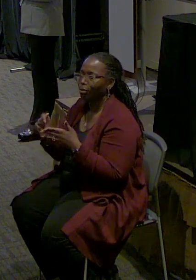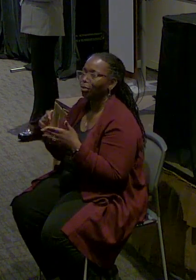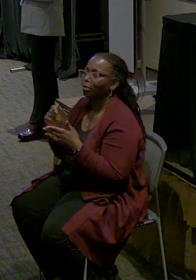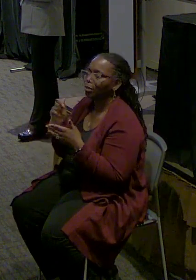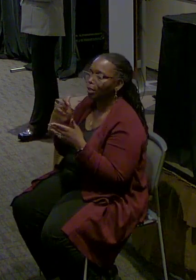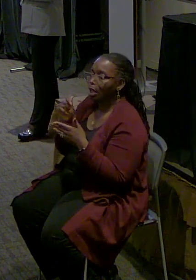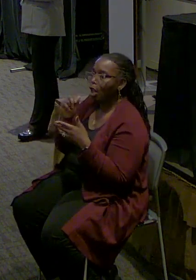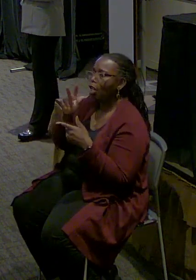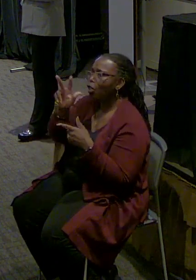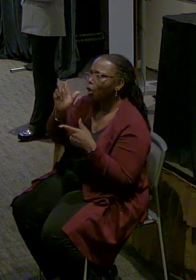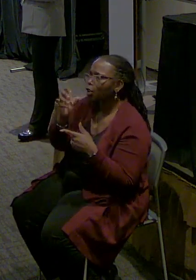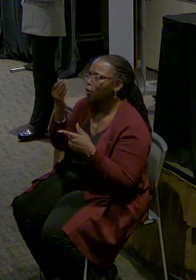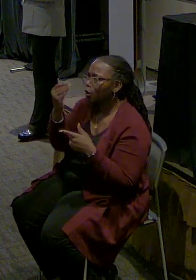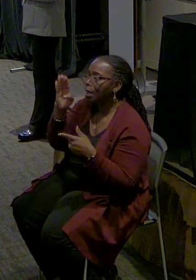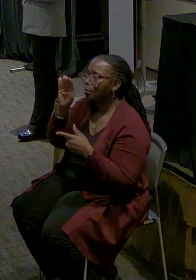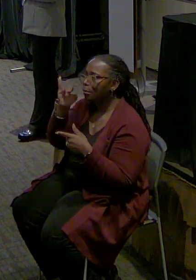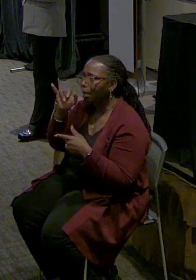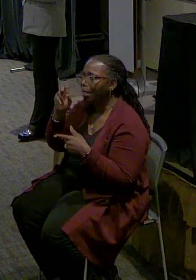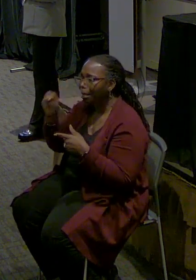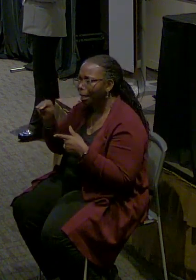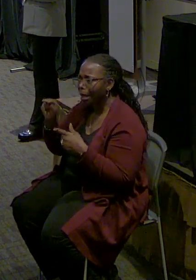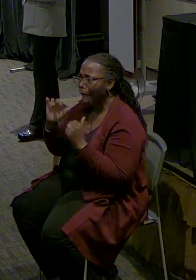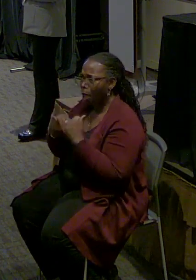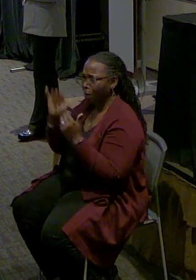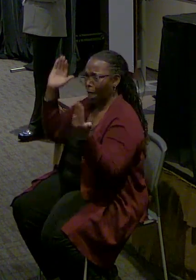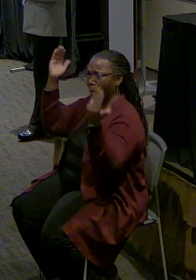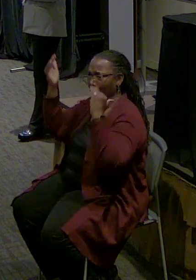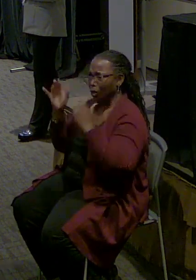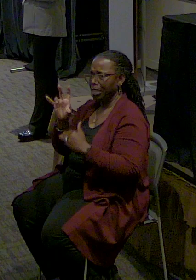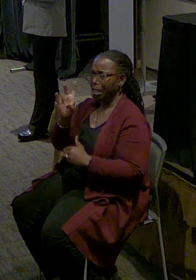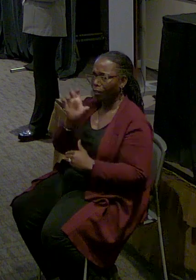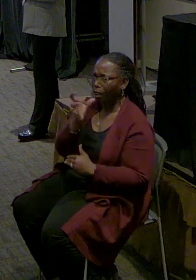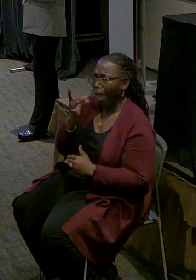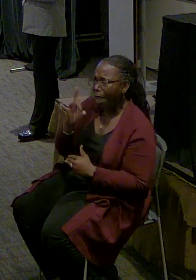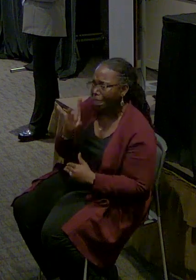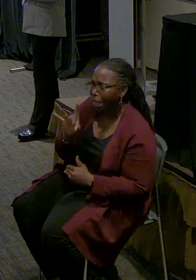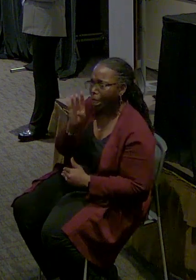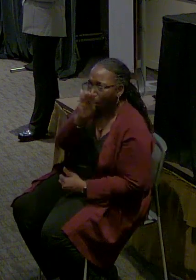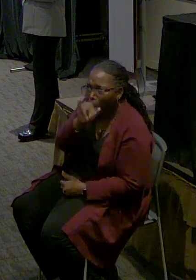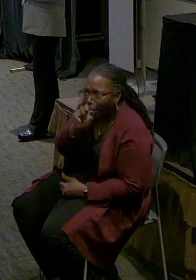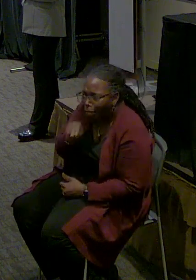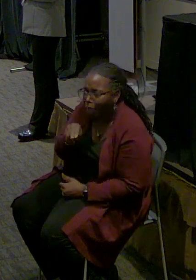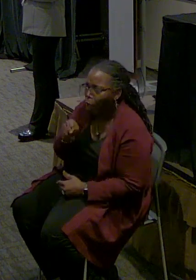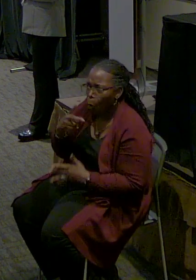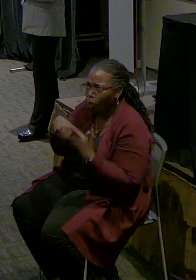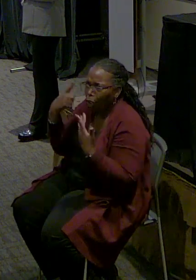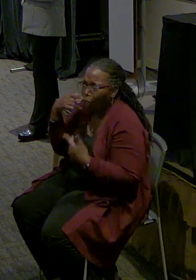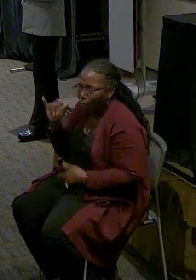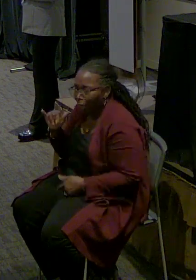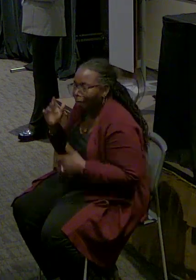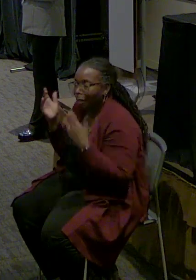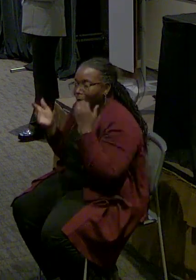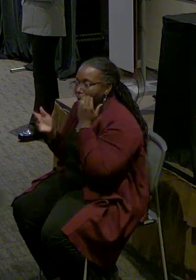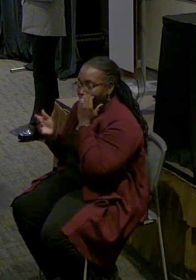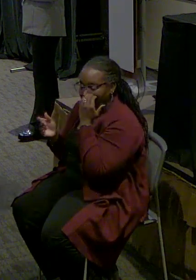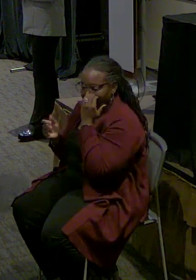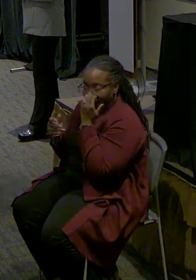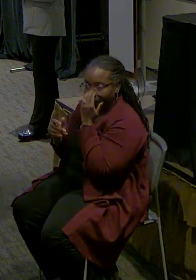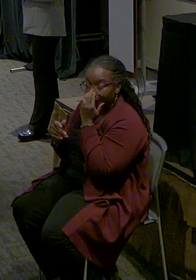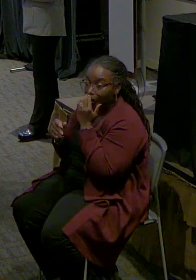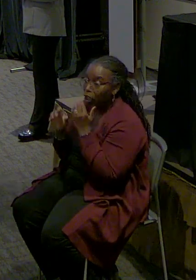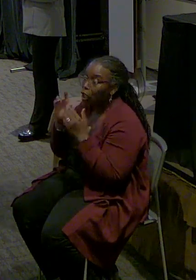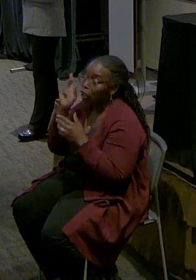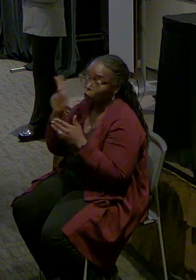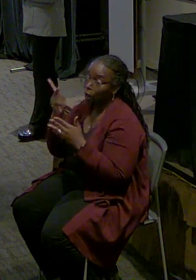what 314 billion, how does that compare to 718 billion? What does that look like? So you can look up that